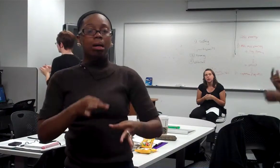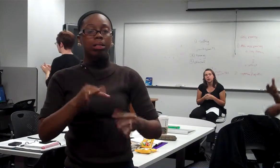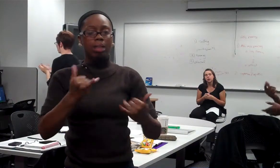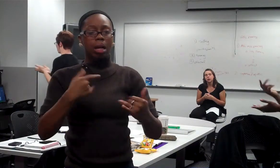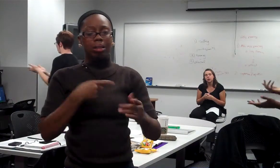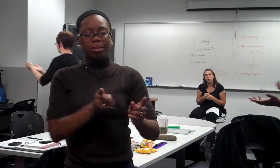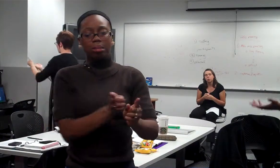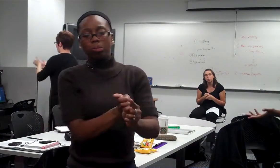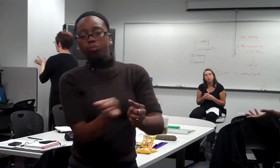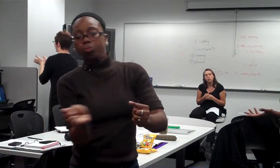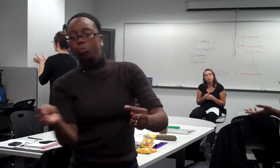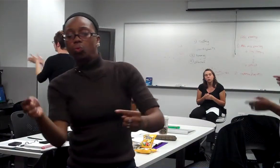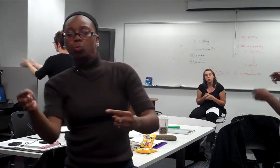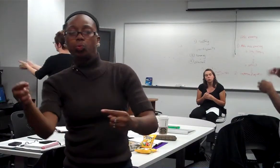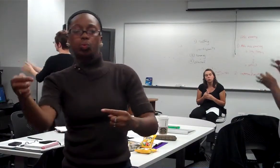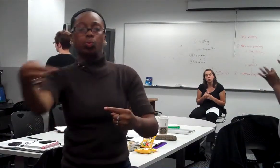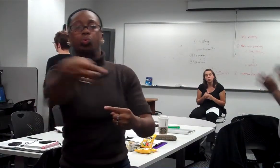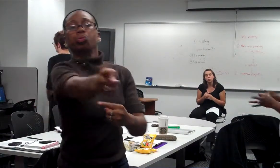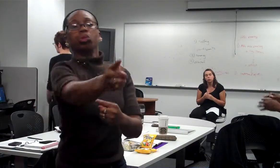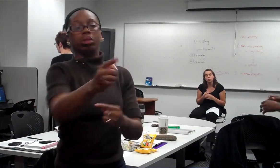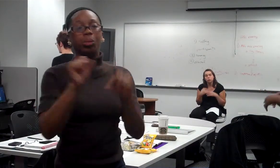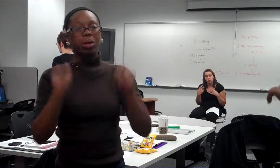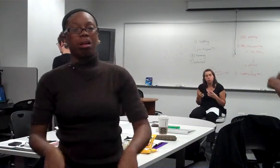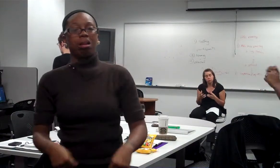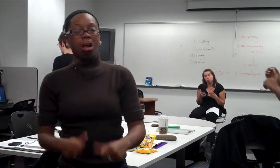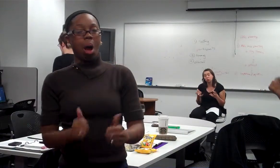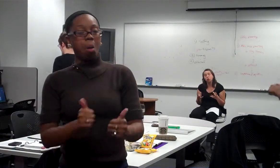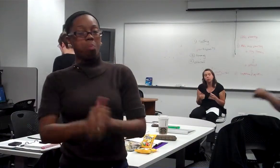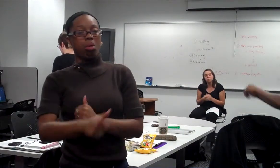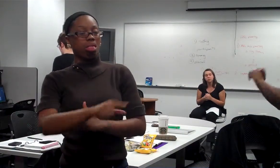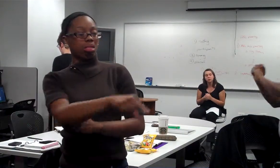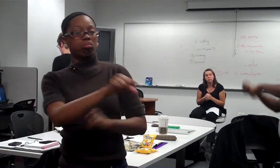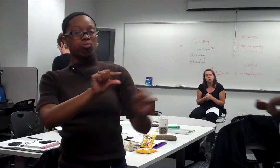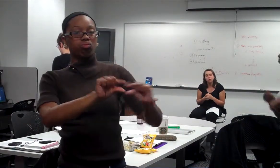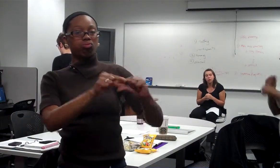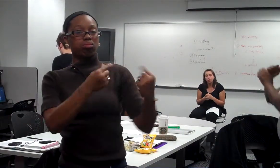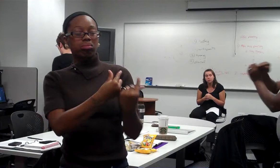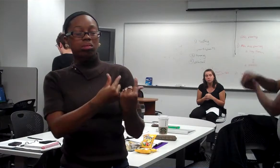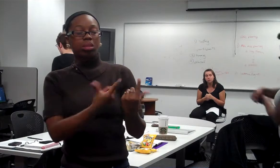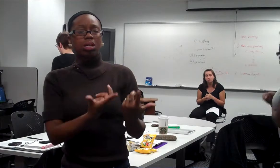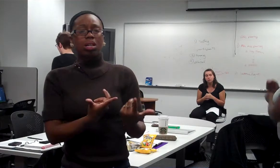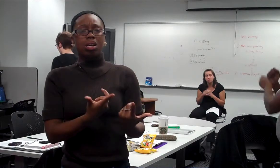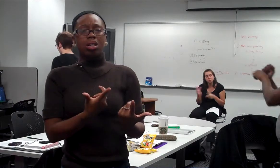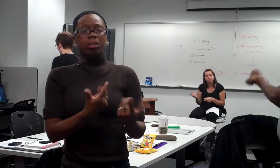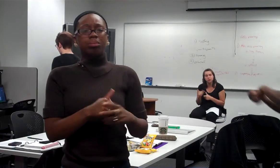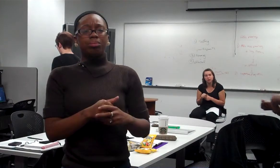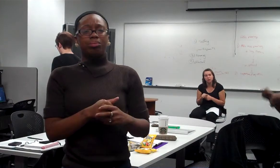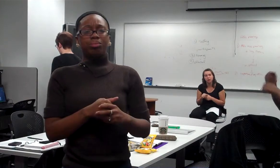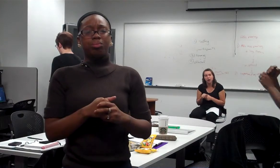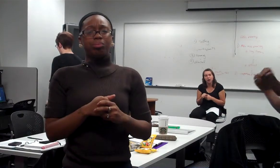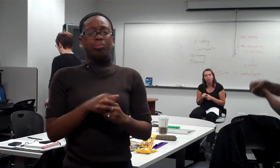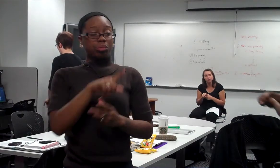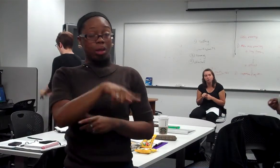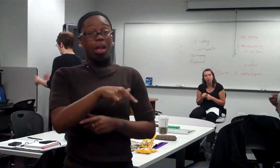And one of them, who is an adult, decides it's hilarious to get the dipstick that they have